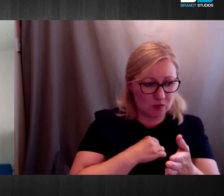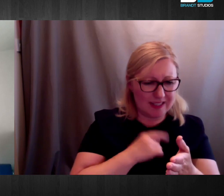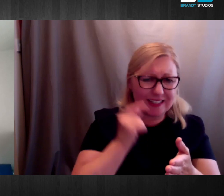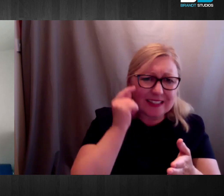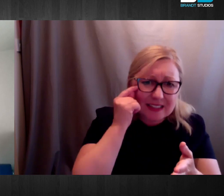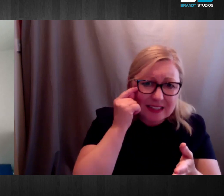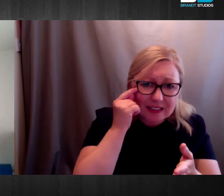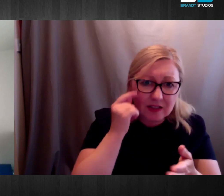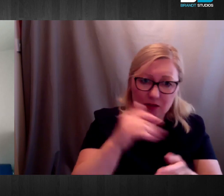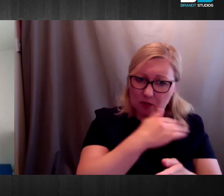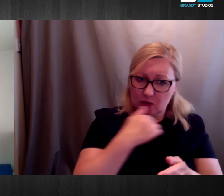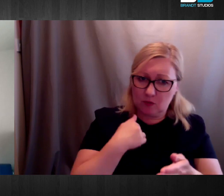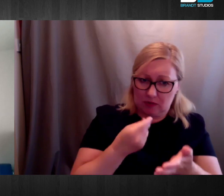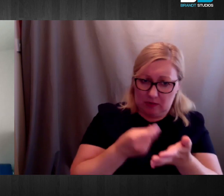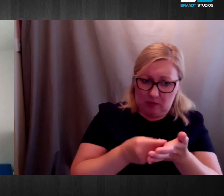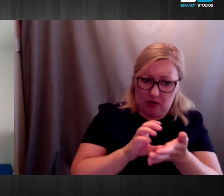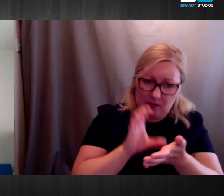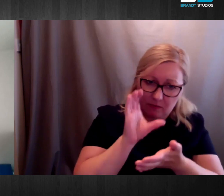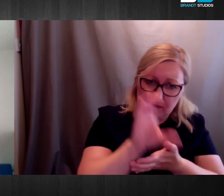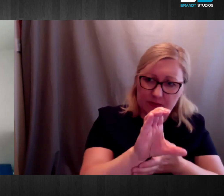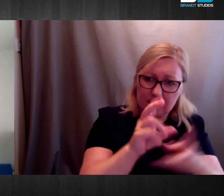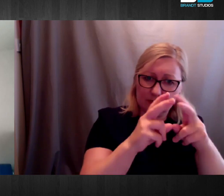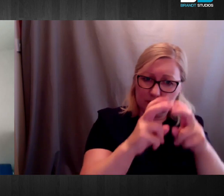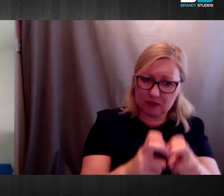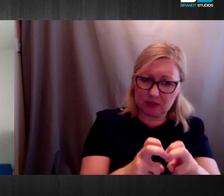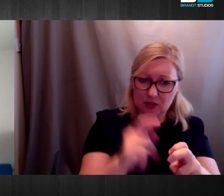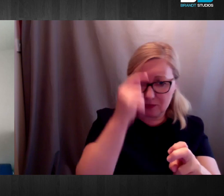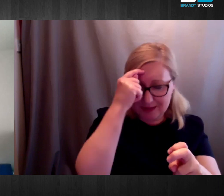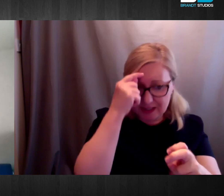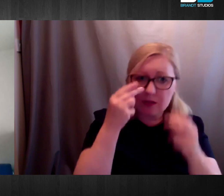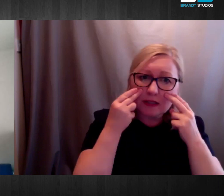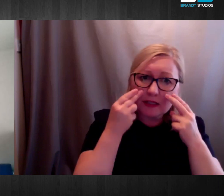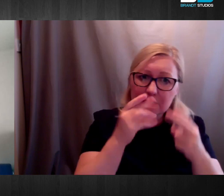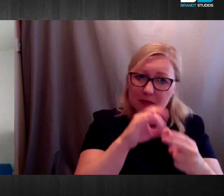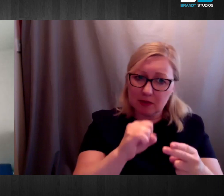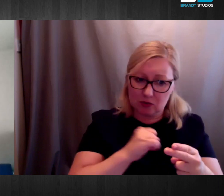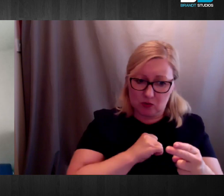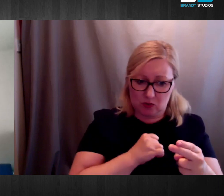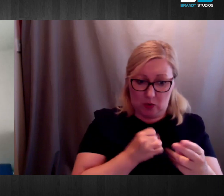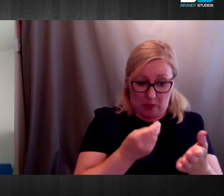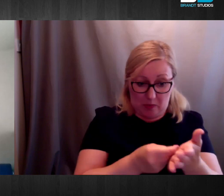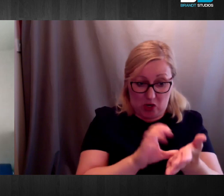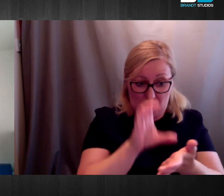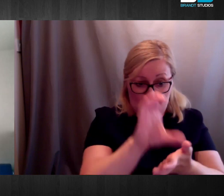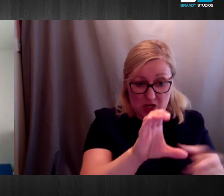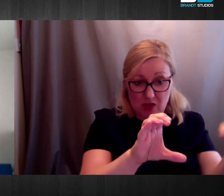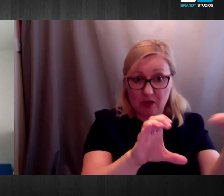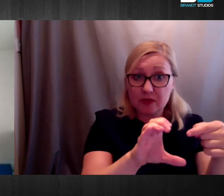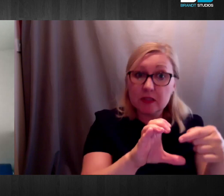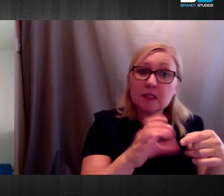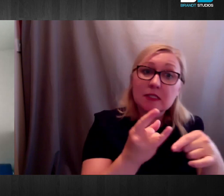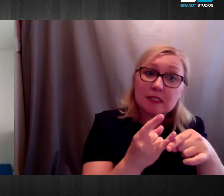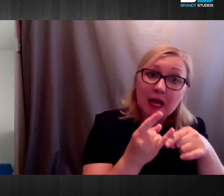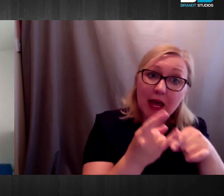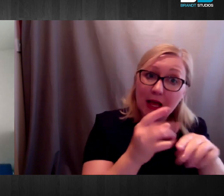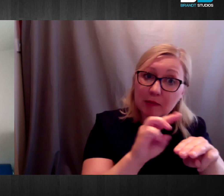do something useful that will help the country navigate through this crisis. And that was a